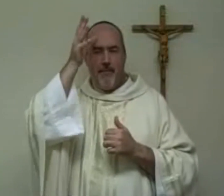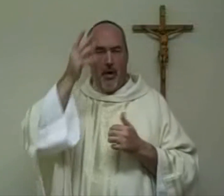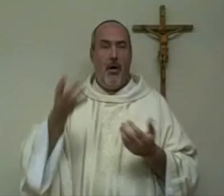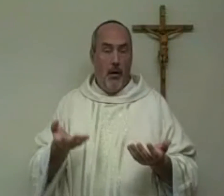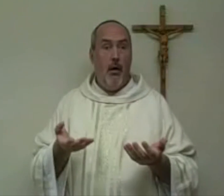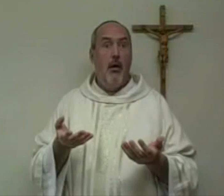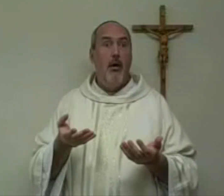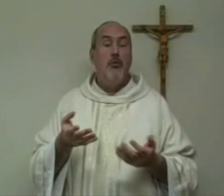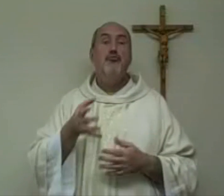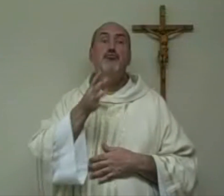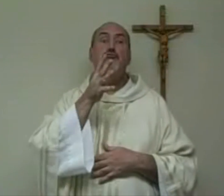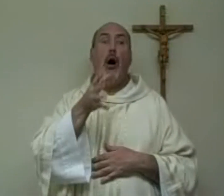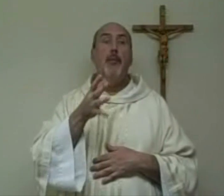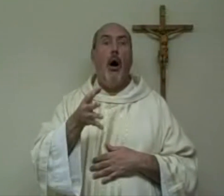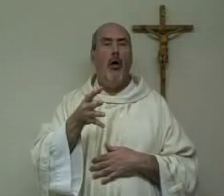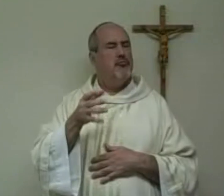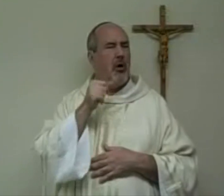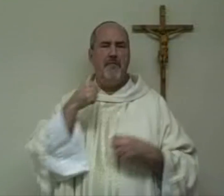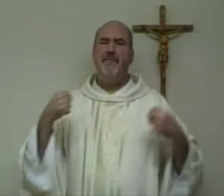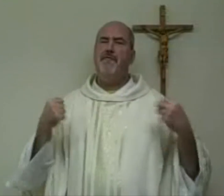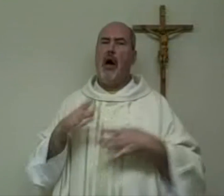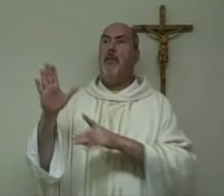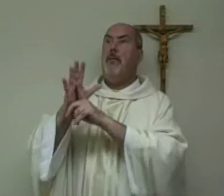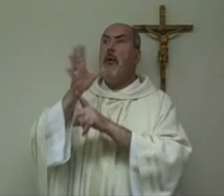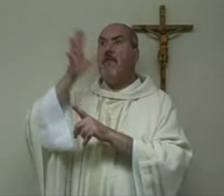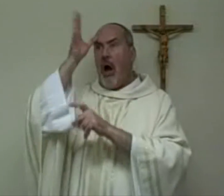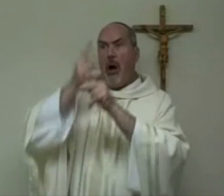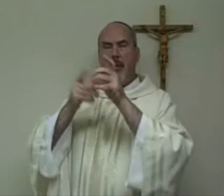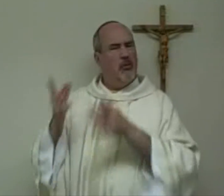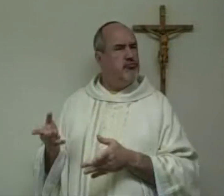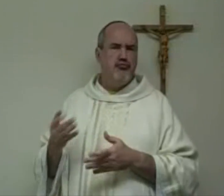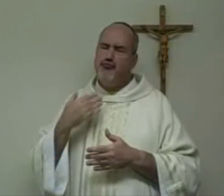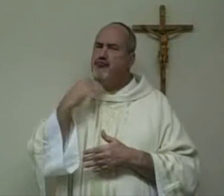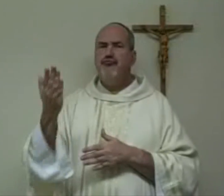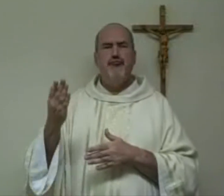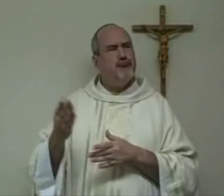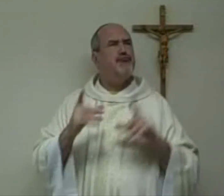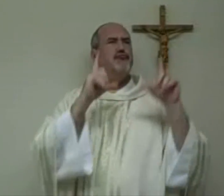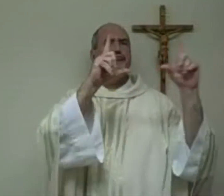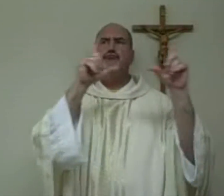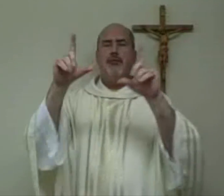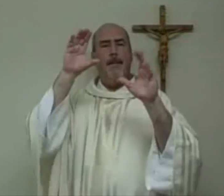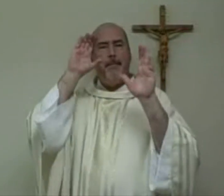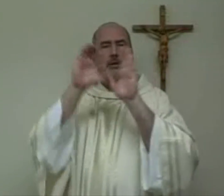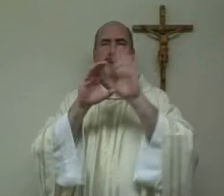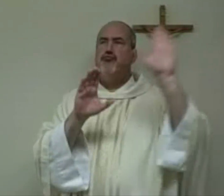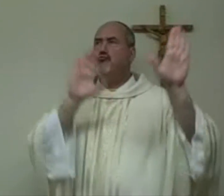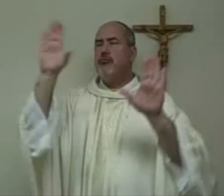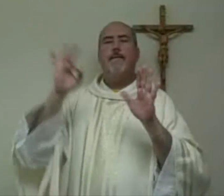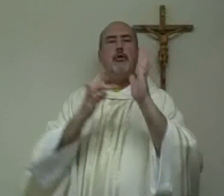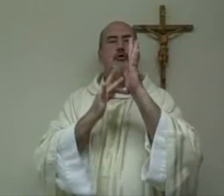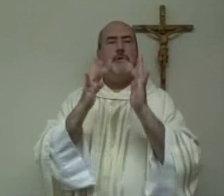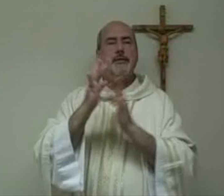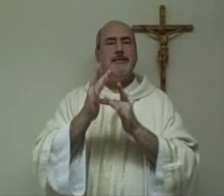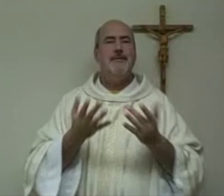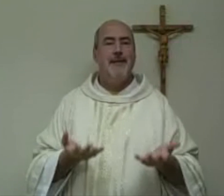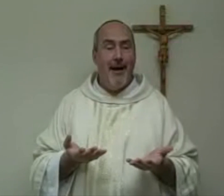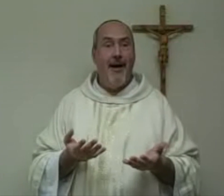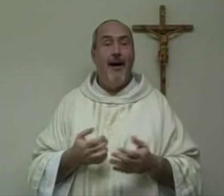Gorbachev grew up in the home with his grandmother and his parents, but his grandmother was not afraid of his communist parents and posted pictures